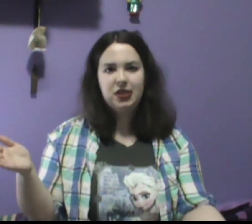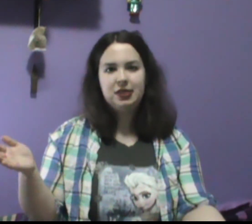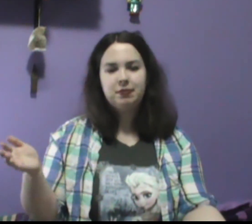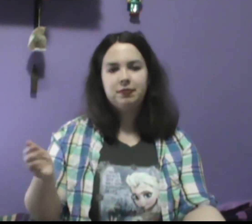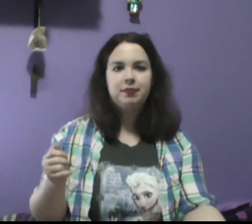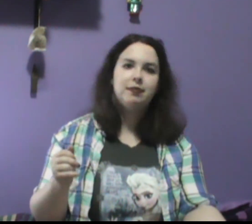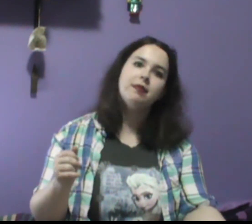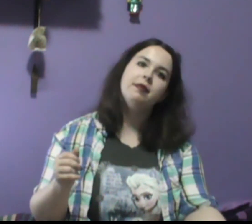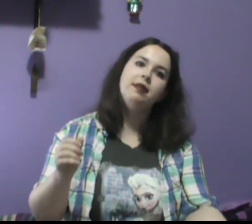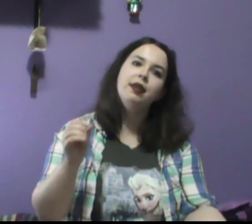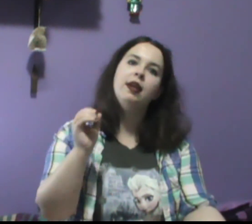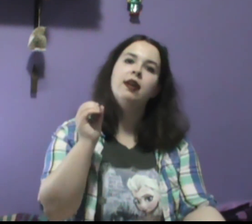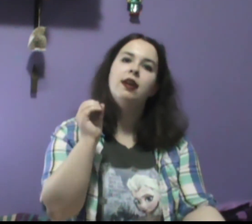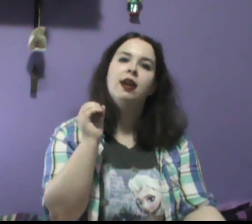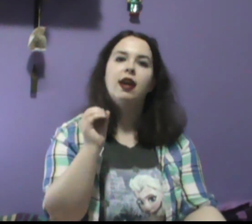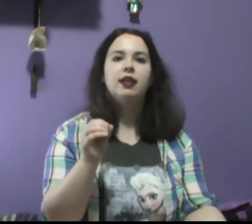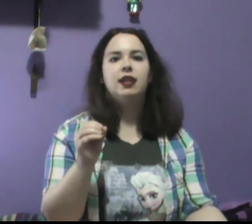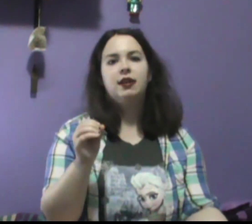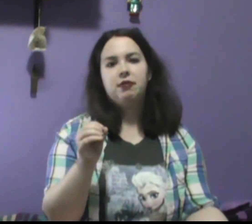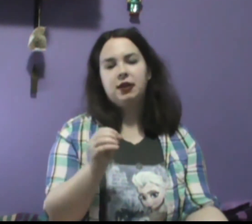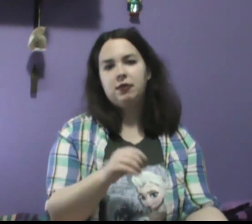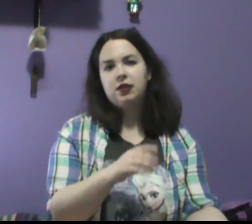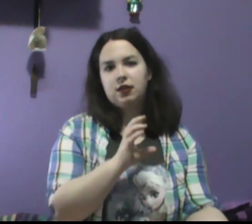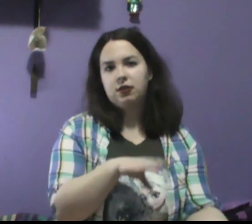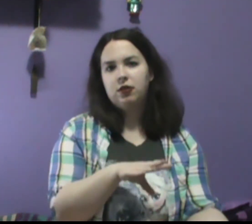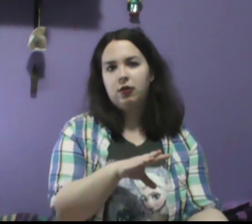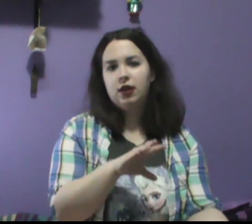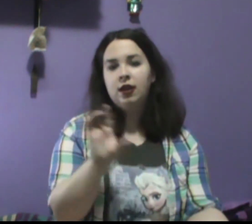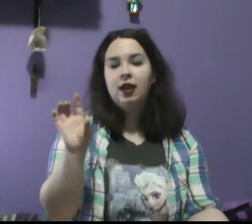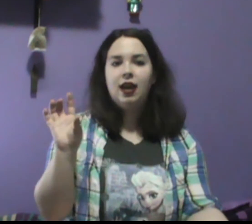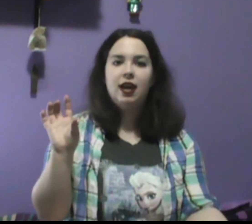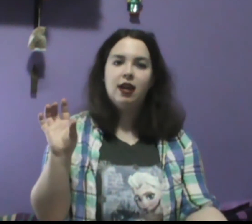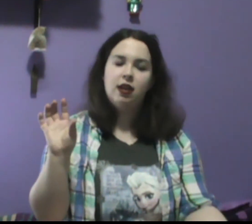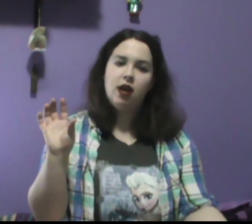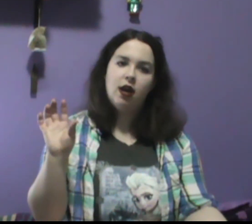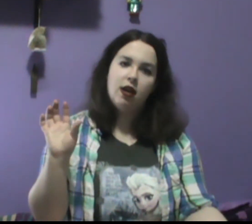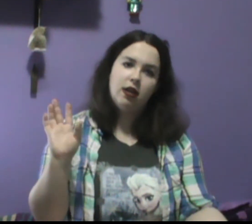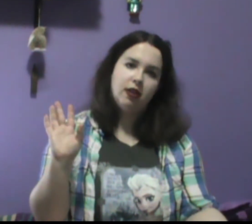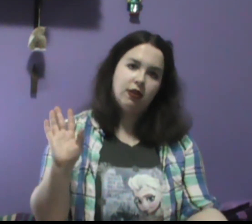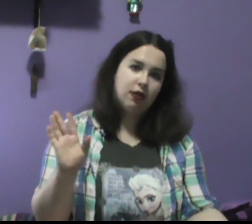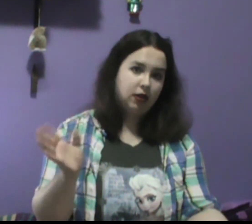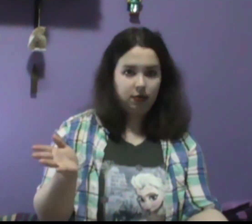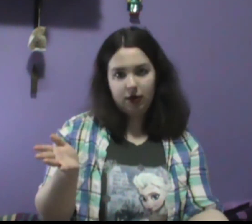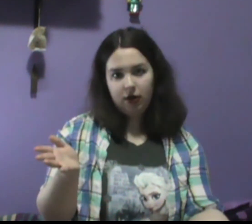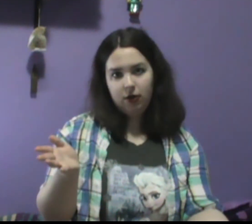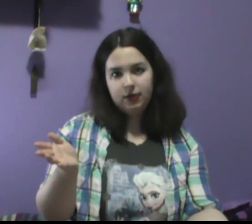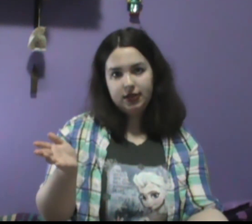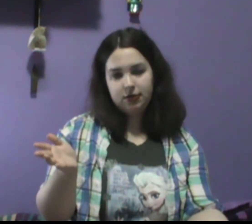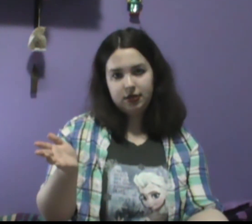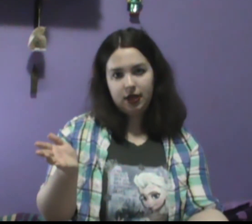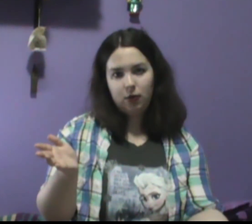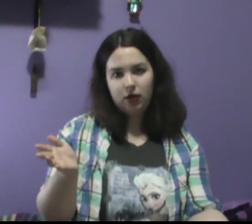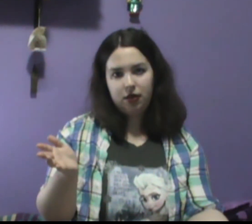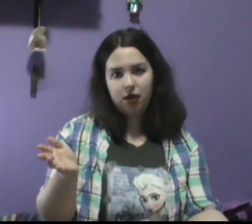stories. And then everything with Dr. Noah and Dr. Mario was interesting, with